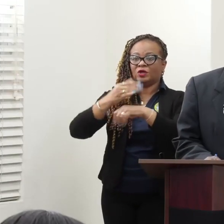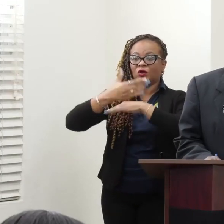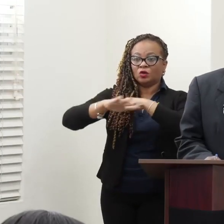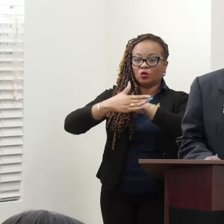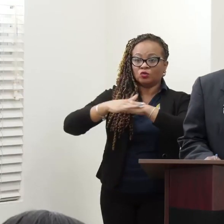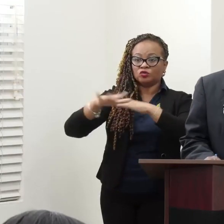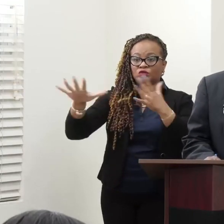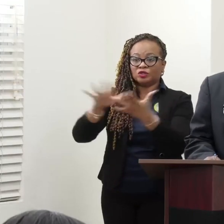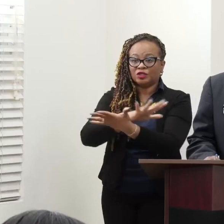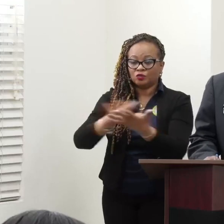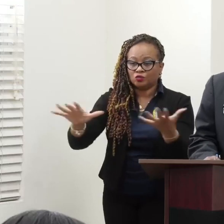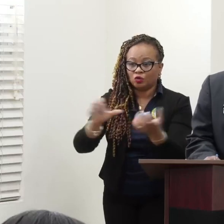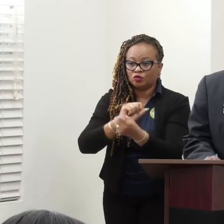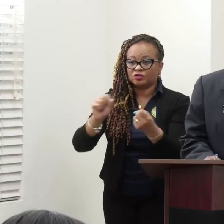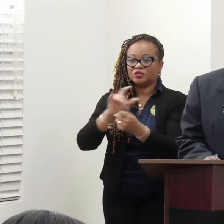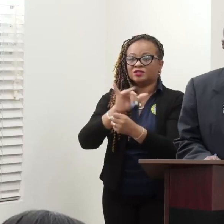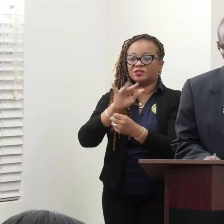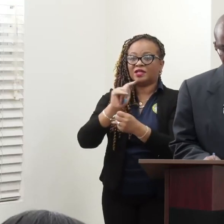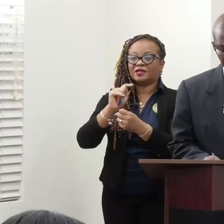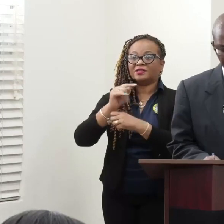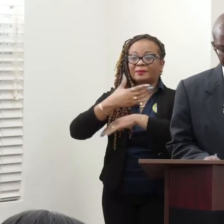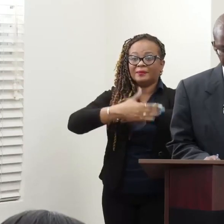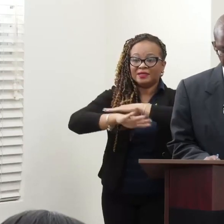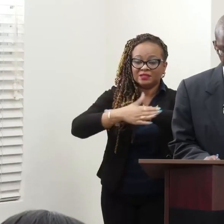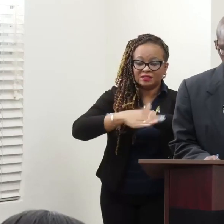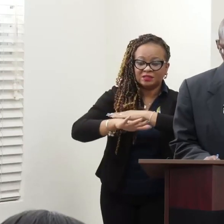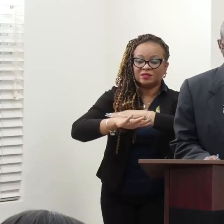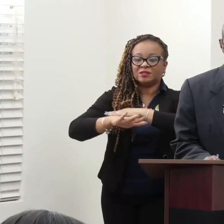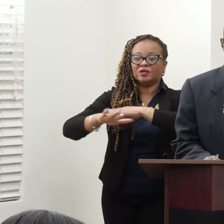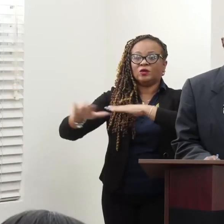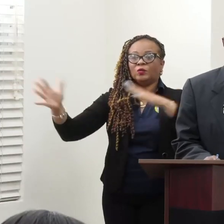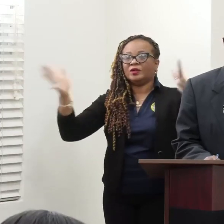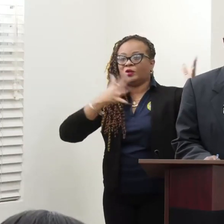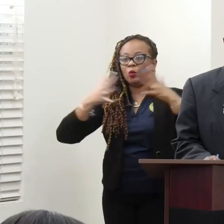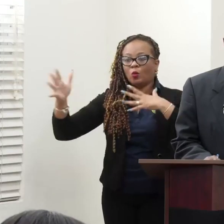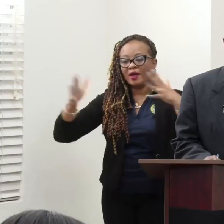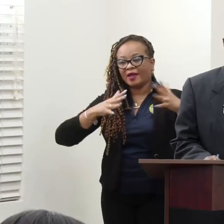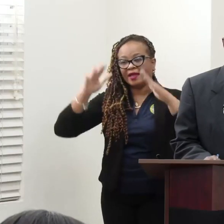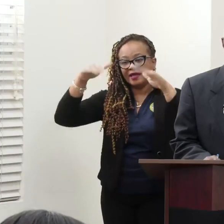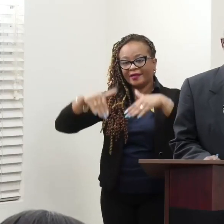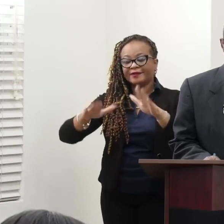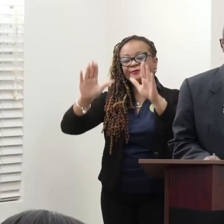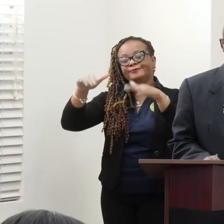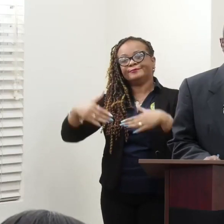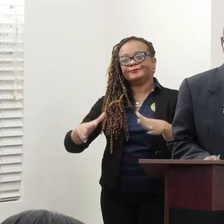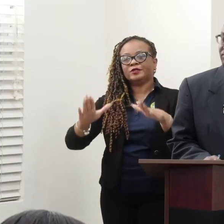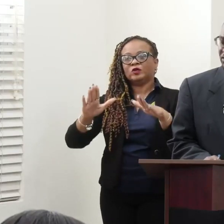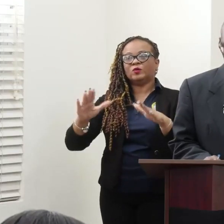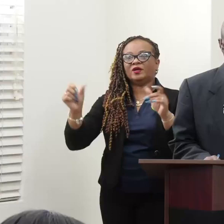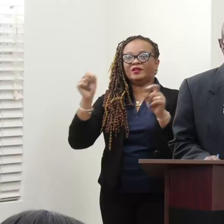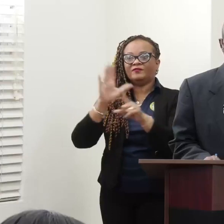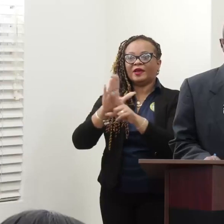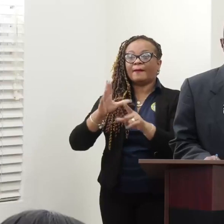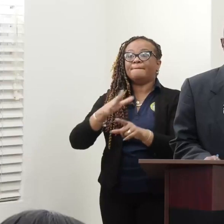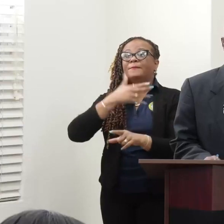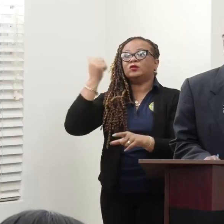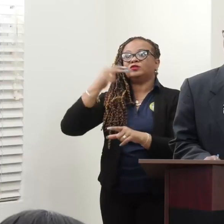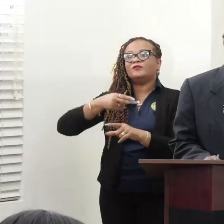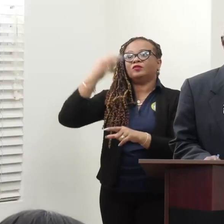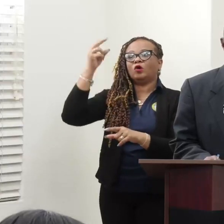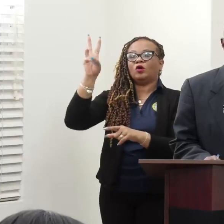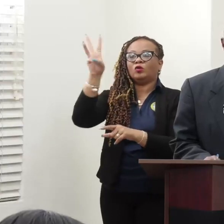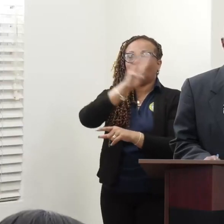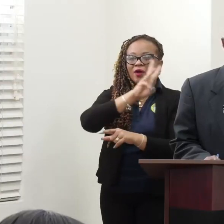Coastal erosion to the Atlantic exposed beaches with hazardous waves and swells will affect most of the northwest Bahamas